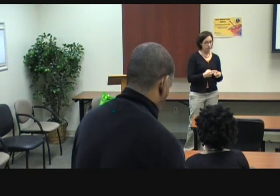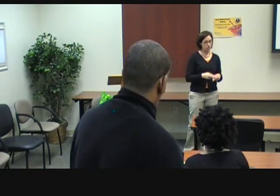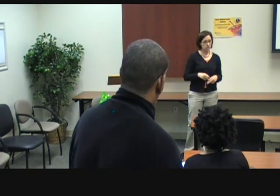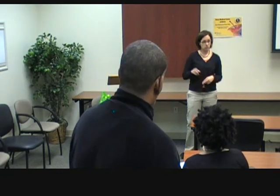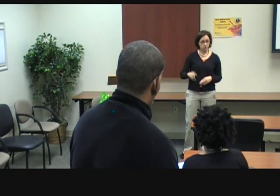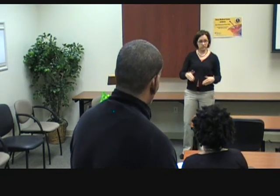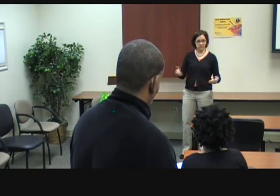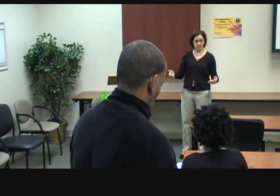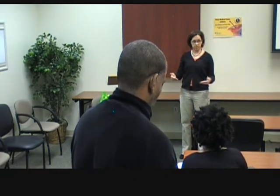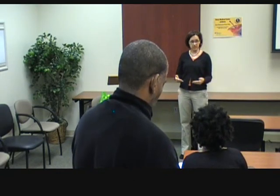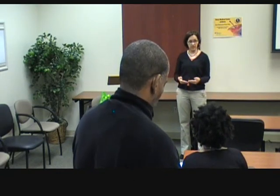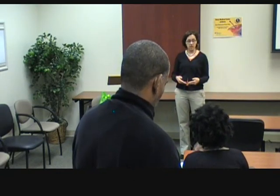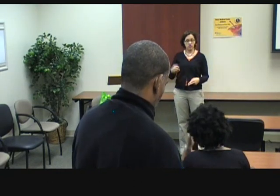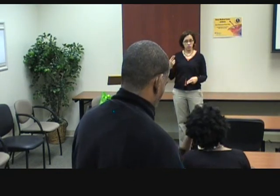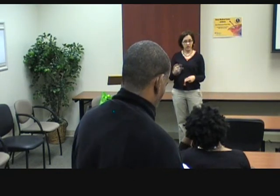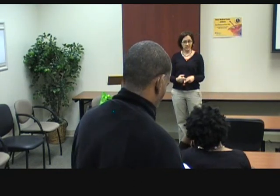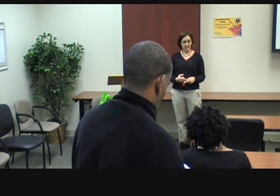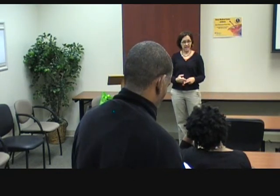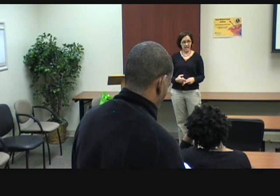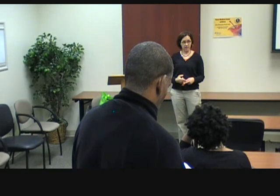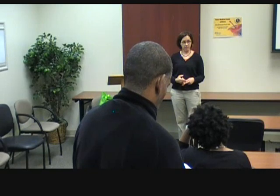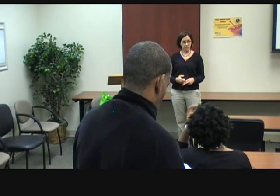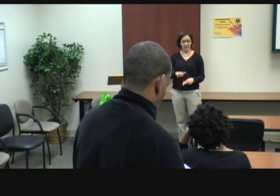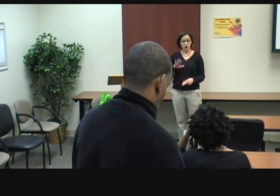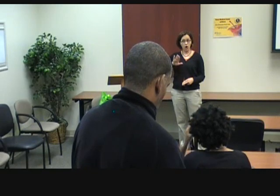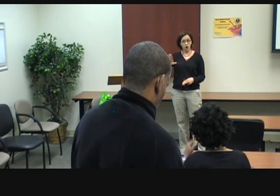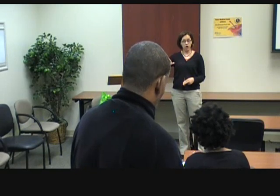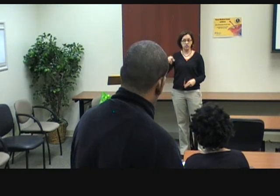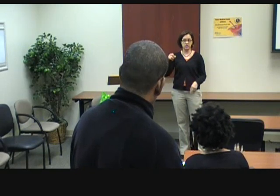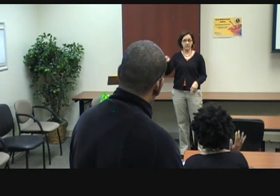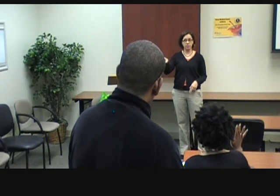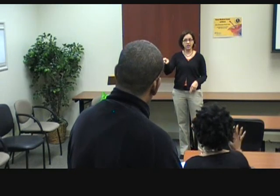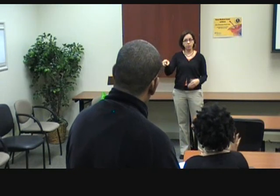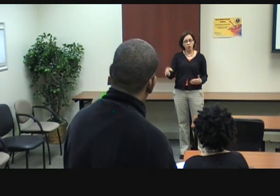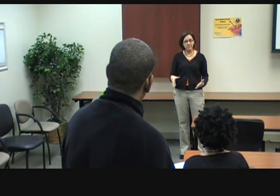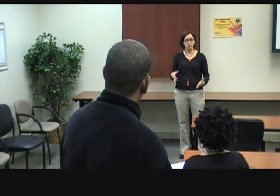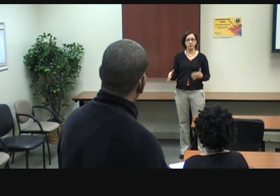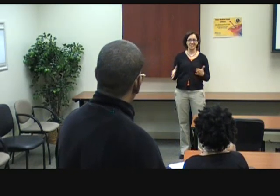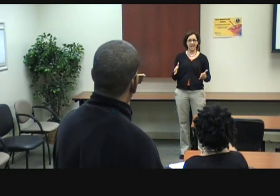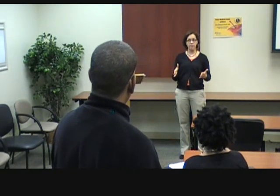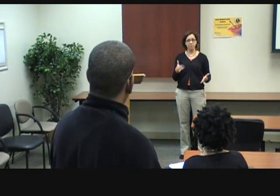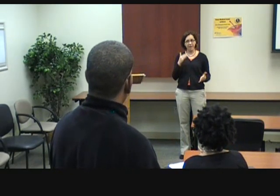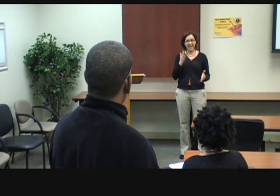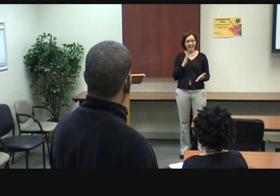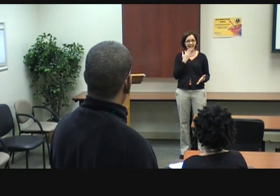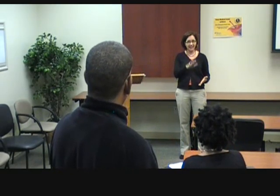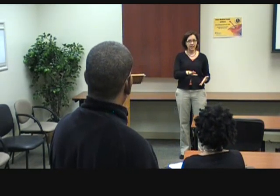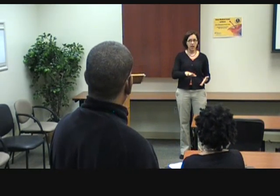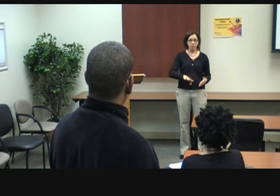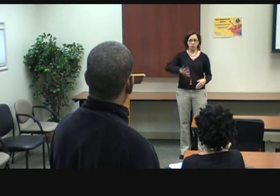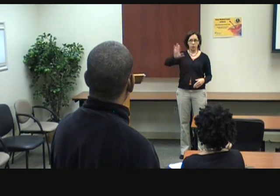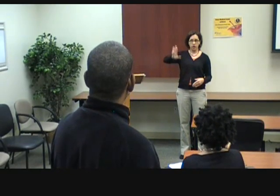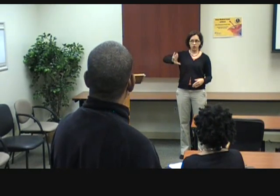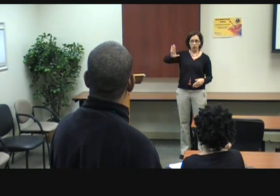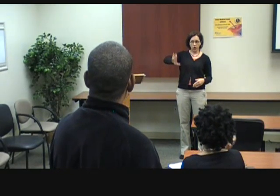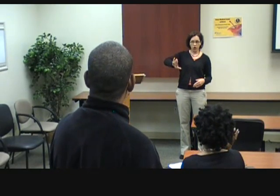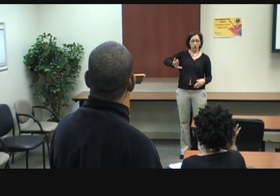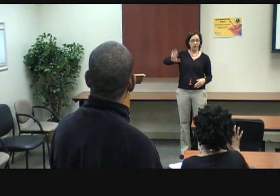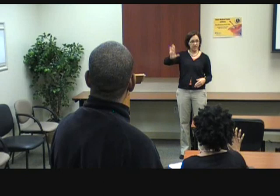you're introducing somebody, you want to say name. Like her, because everybody pointed, which is not bad, but we want to do her or